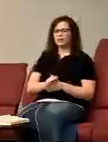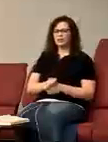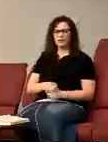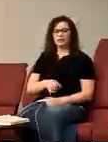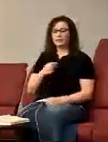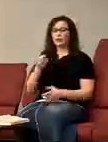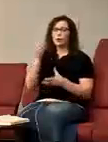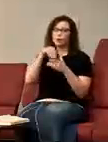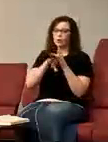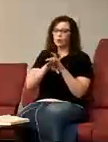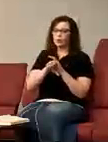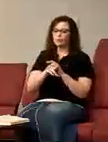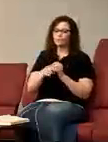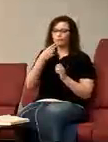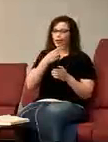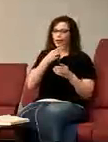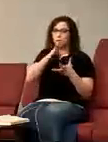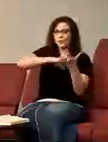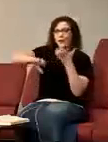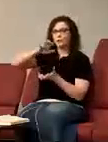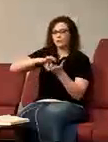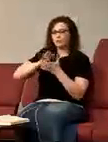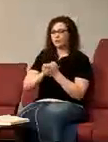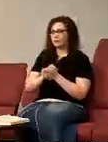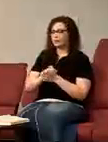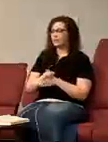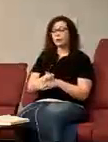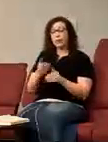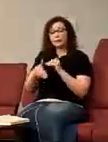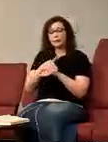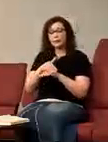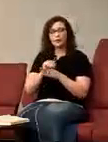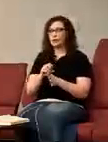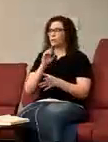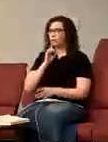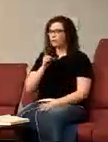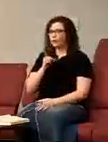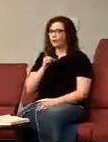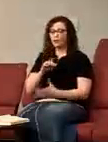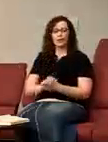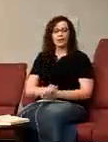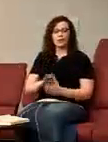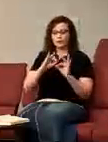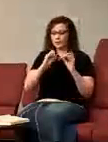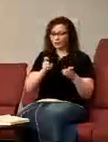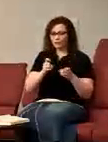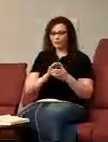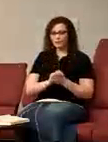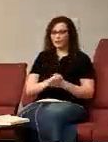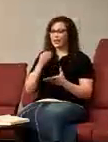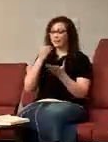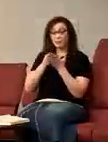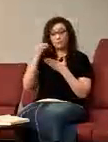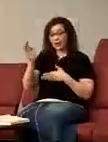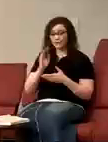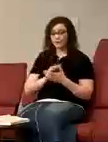So he totaled the car, and I bought it back for $200. So it was less than a month. The car is paid for. It's